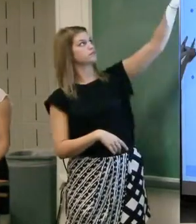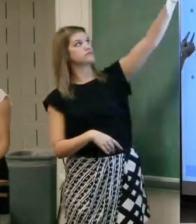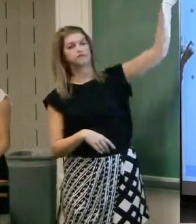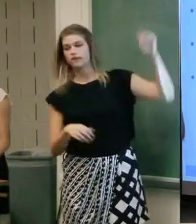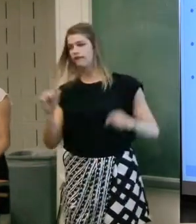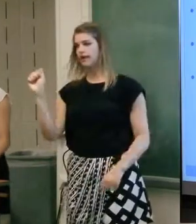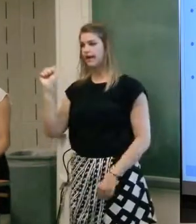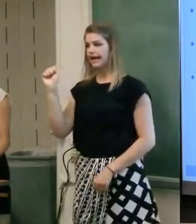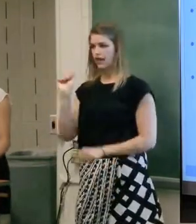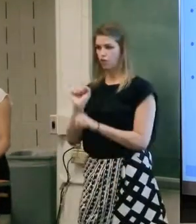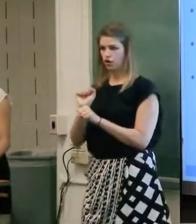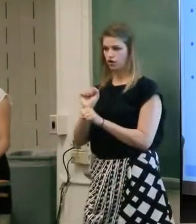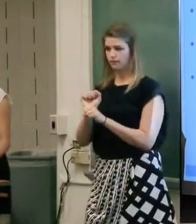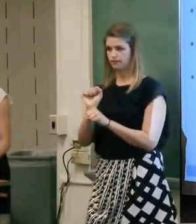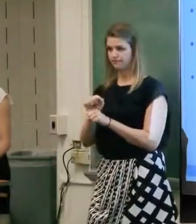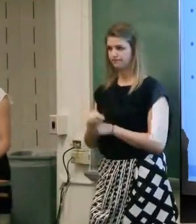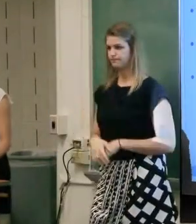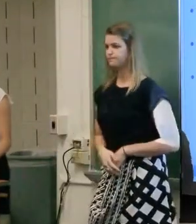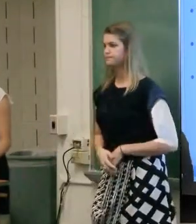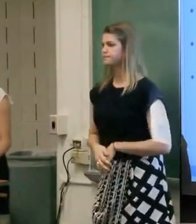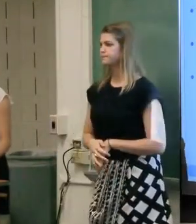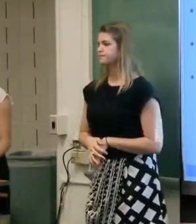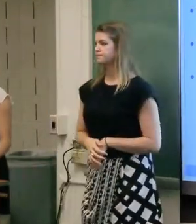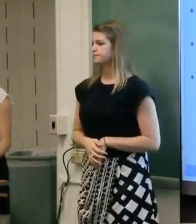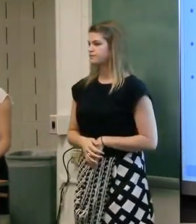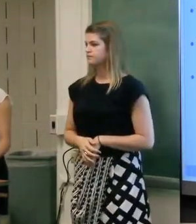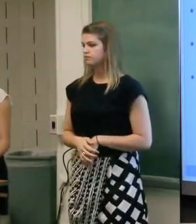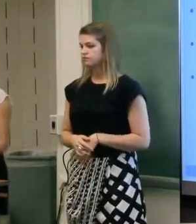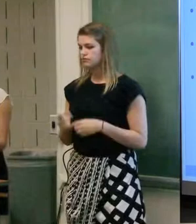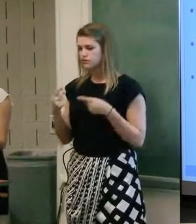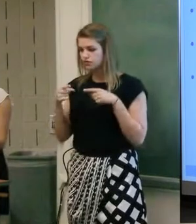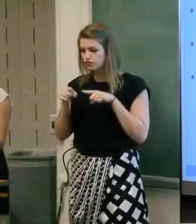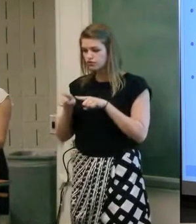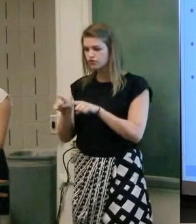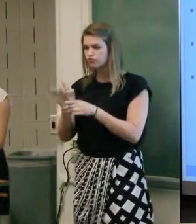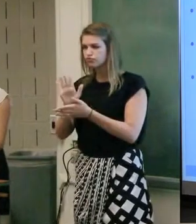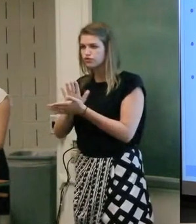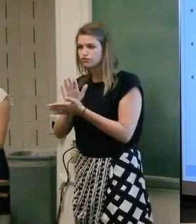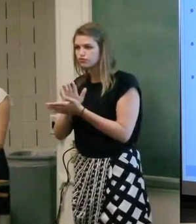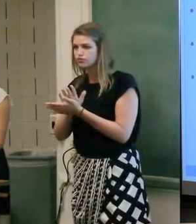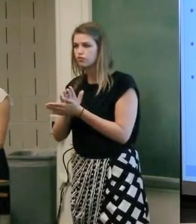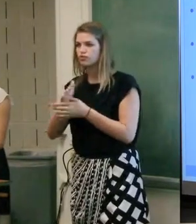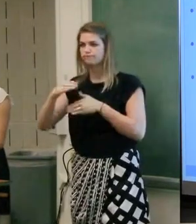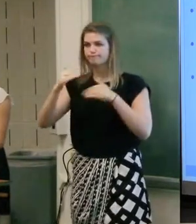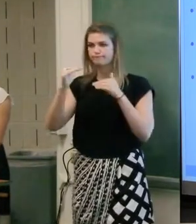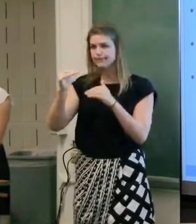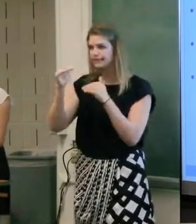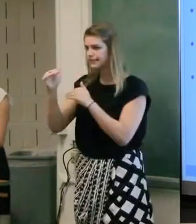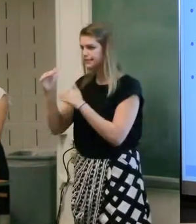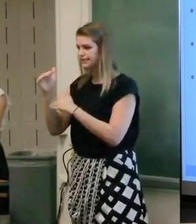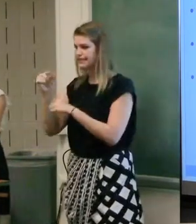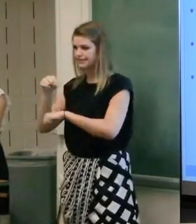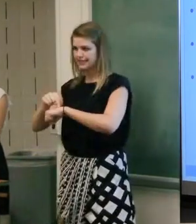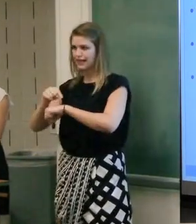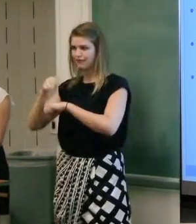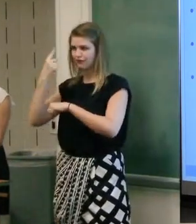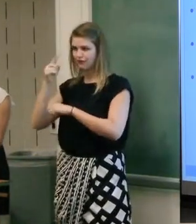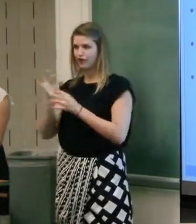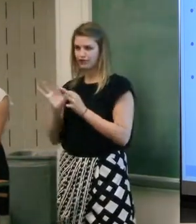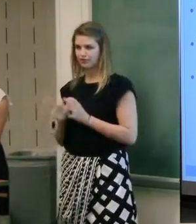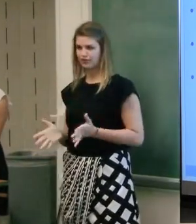171 hours of paid time. Obviously during school there are set times where you can interpret,